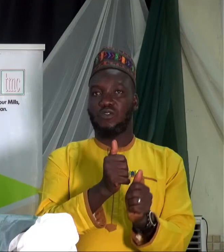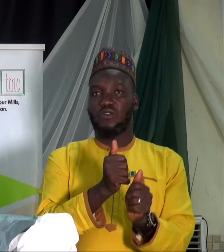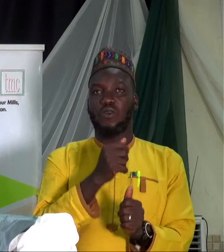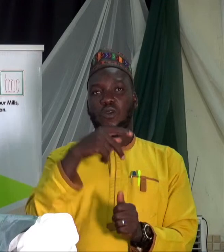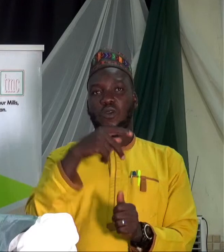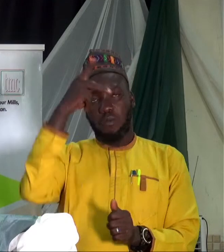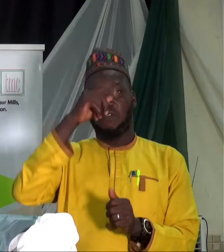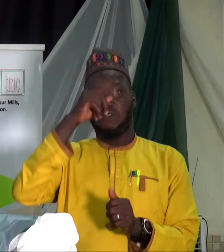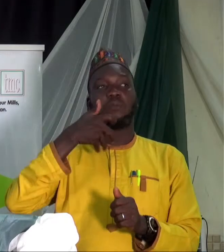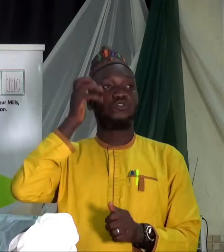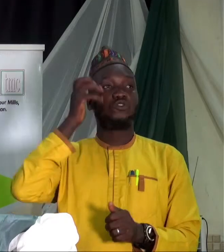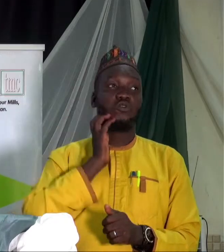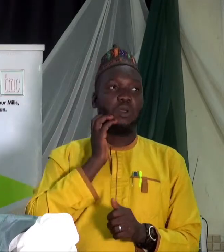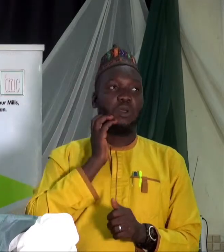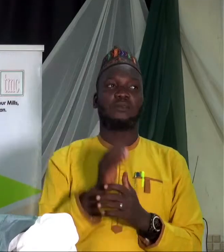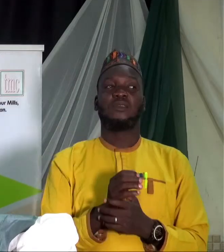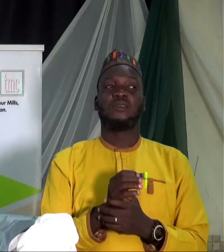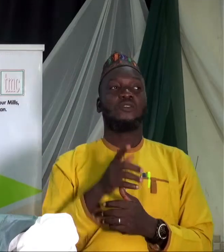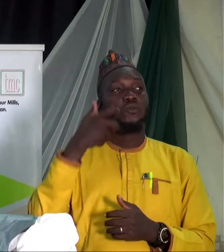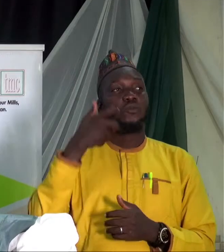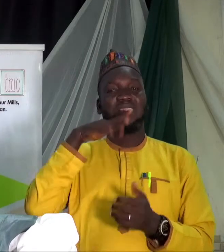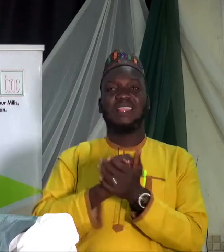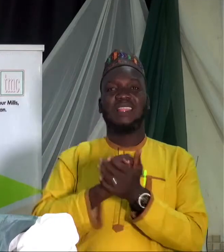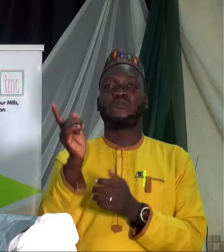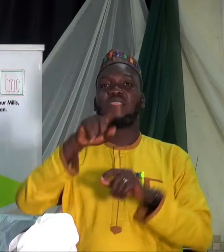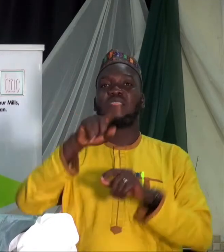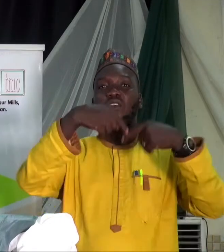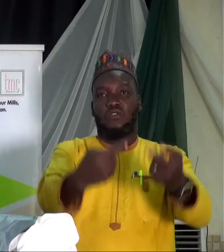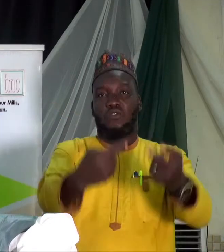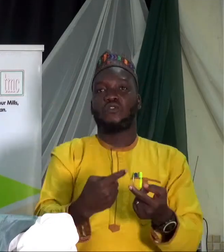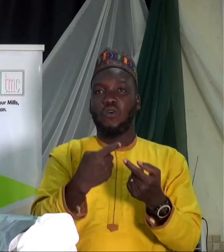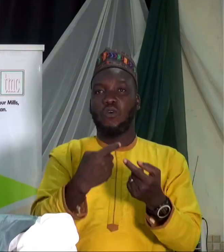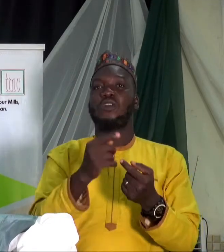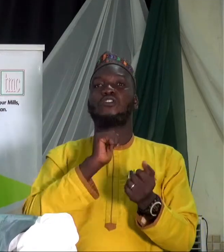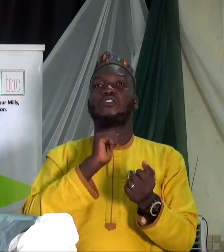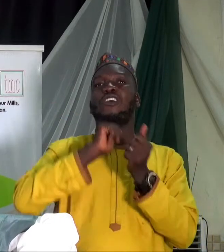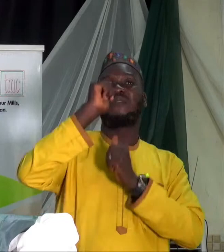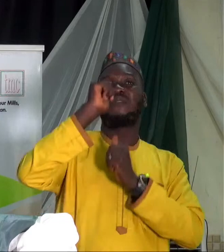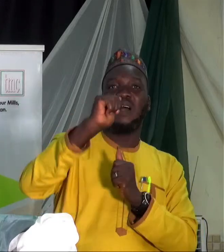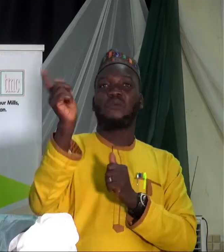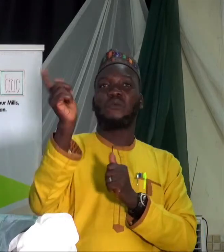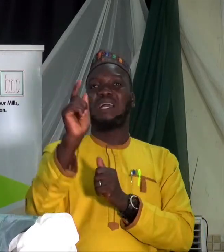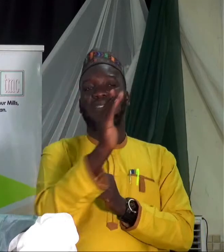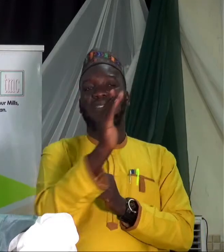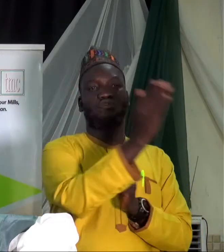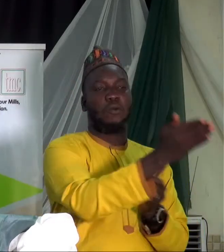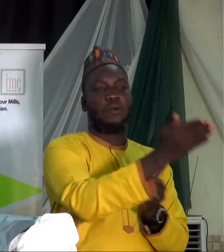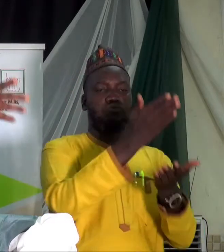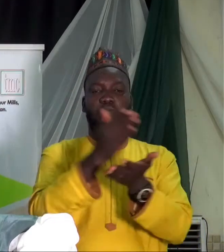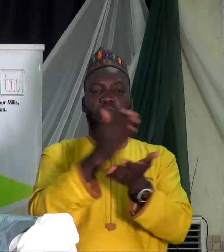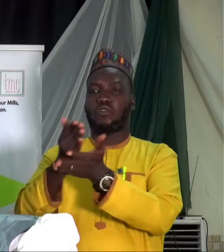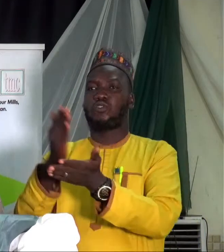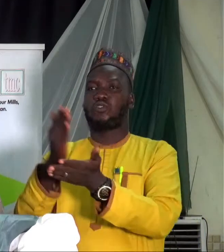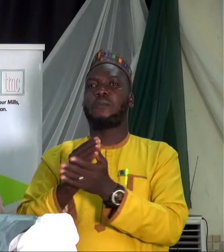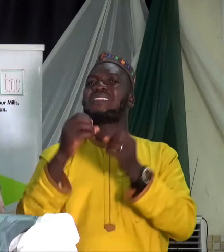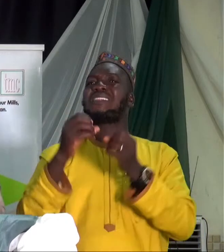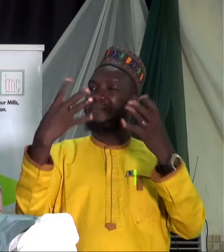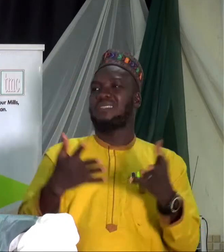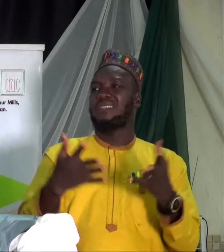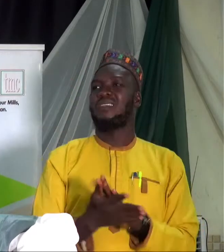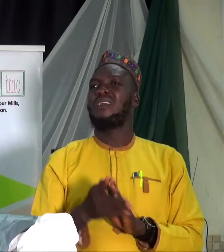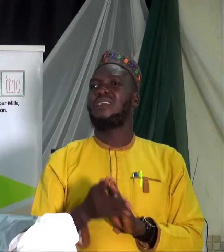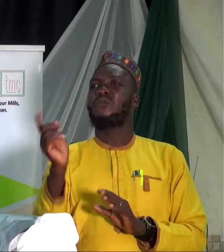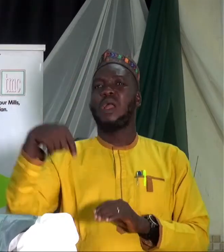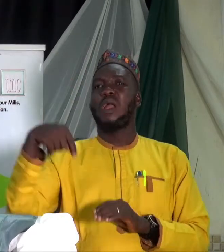ló níbi àwọn ń lọ jìnà ibi àwọn ń yà pọ̀ ibi táwa mùsùlùmí ń lọ jìnà wáyé táwa máa yà káàkiri we should